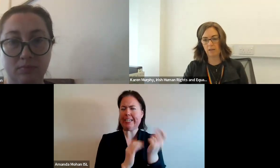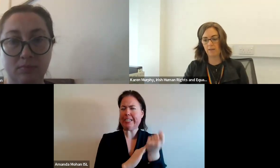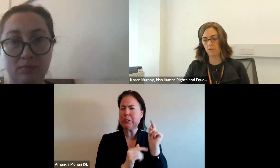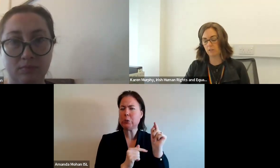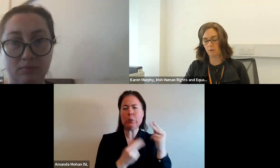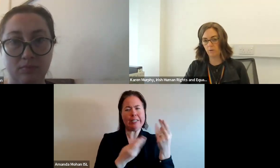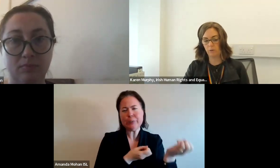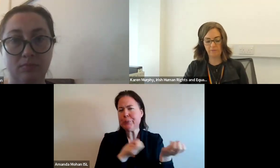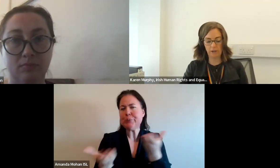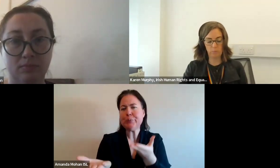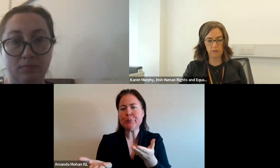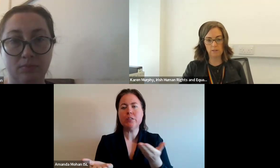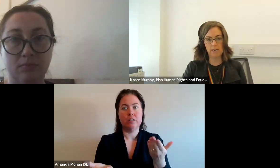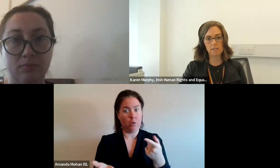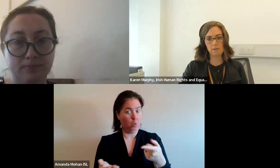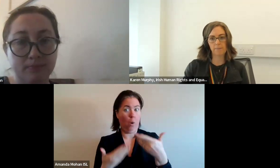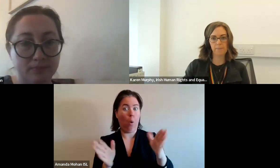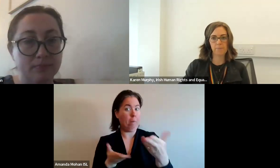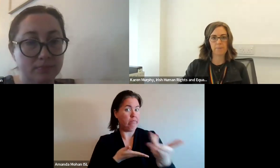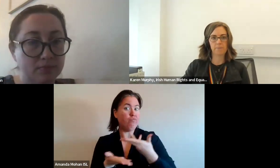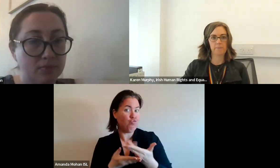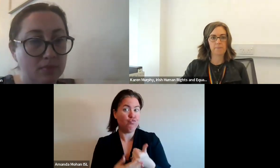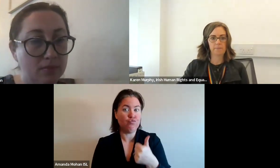hear about, and we'll be very open to that.